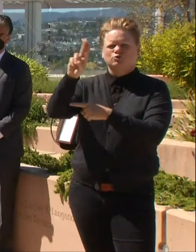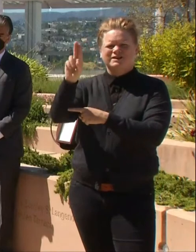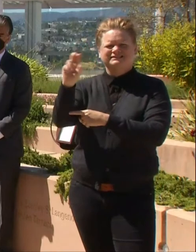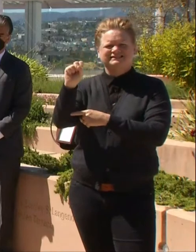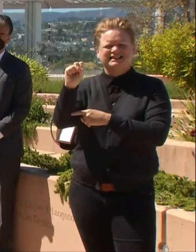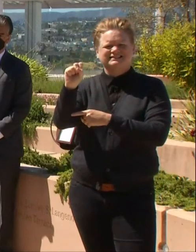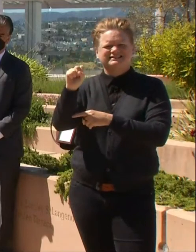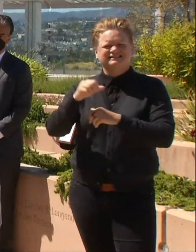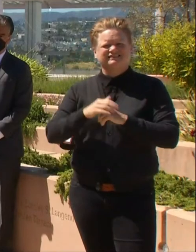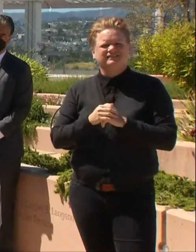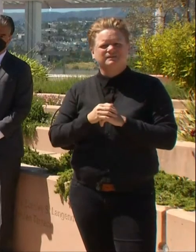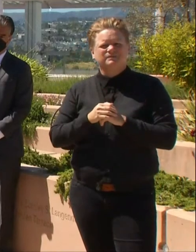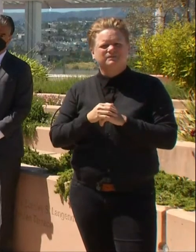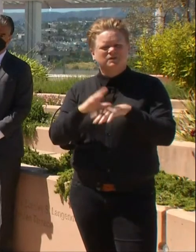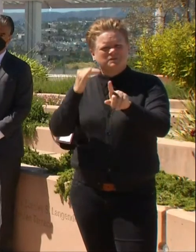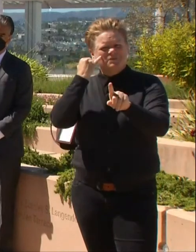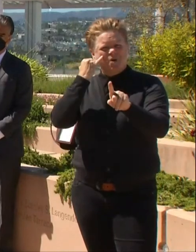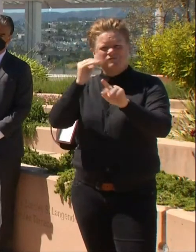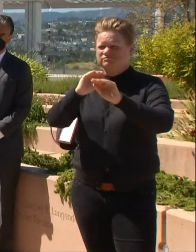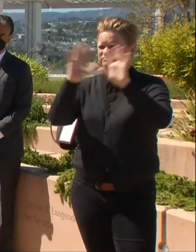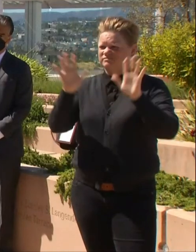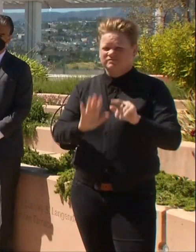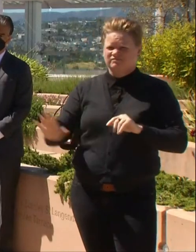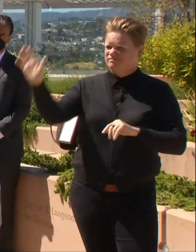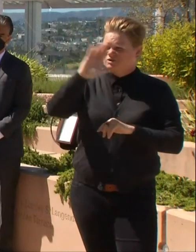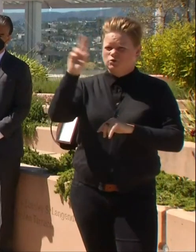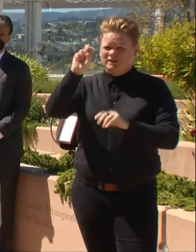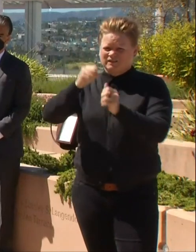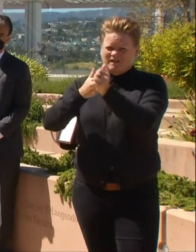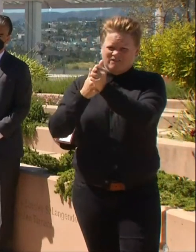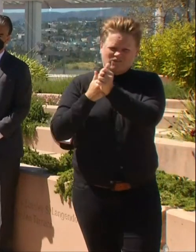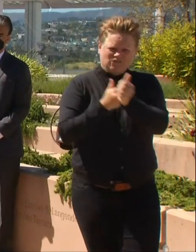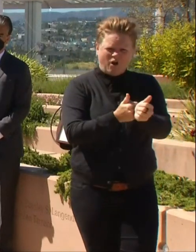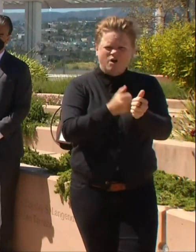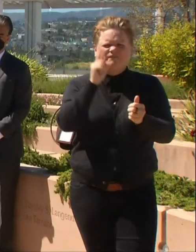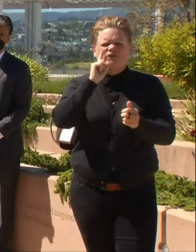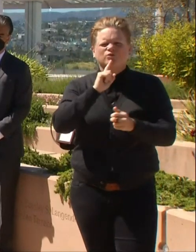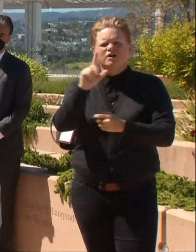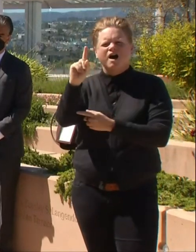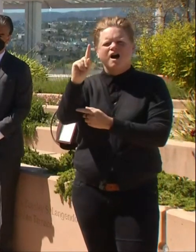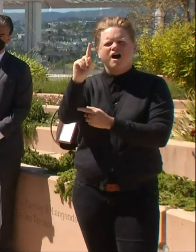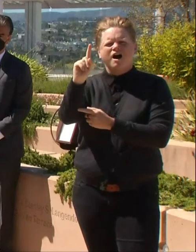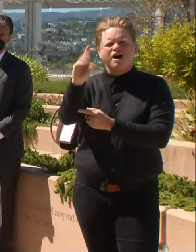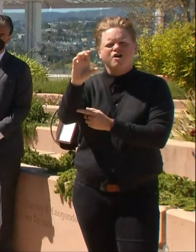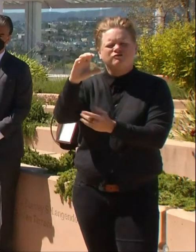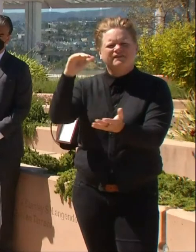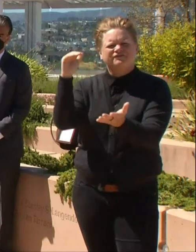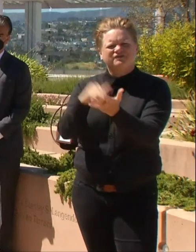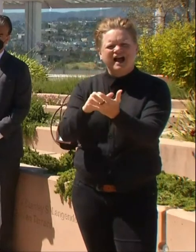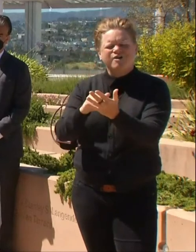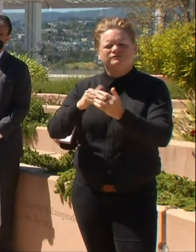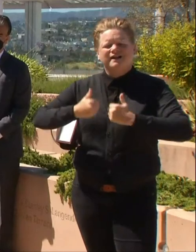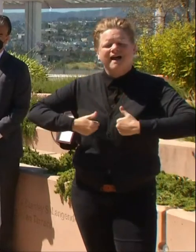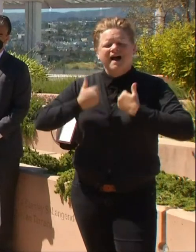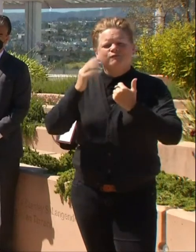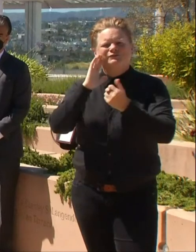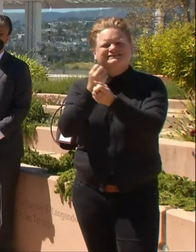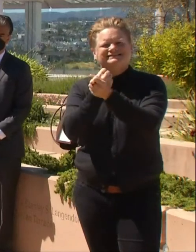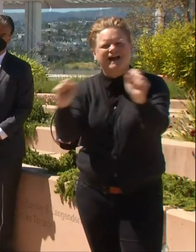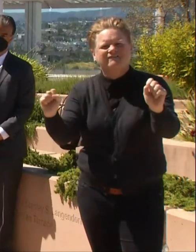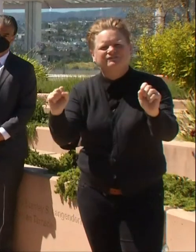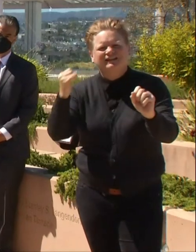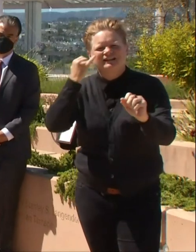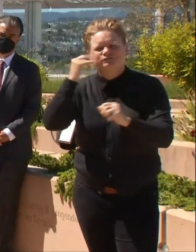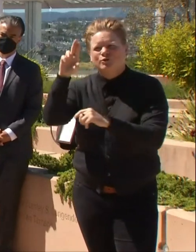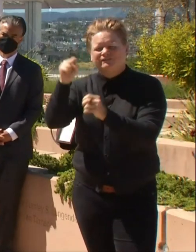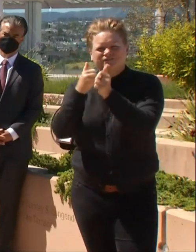100,000 lives would have been saved in this country in the last 10 years. Those are the facts. Those are none of the